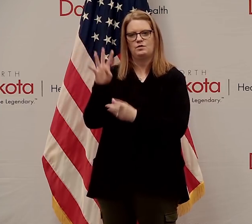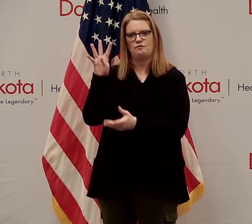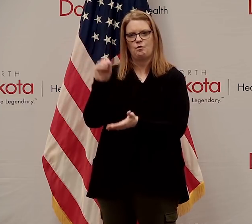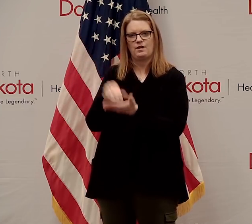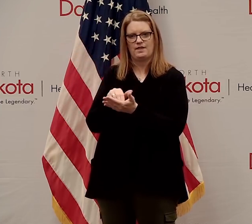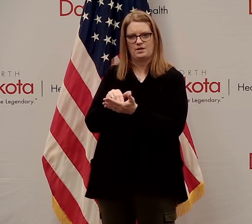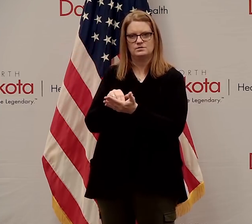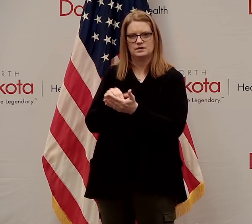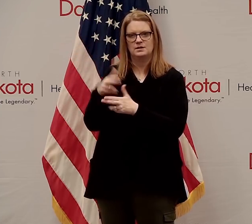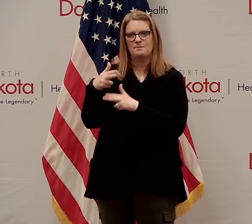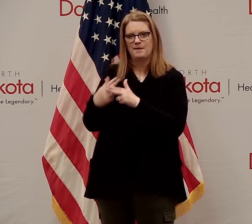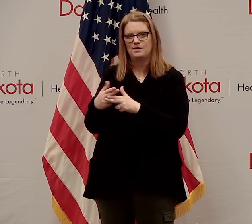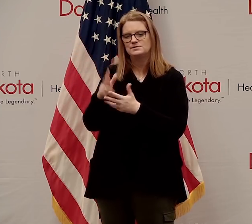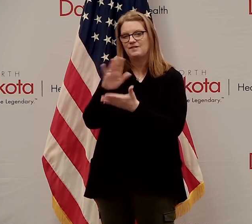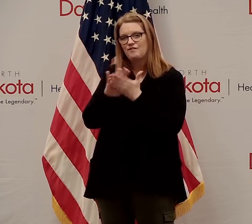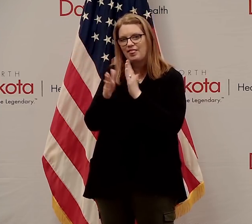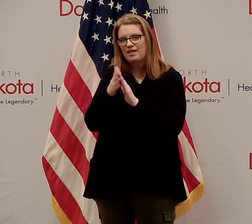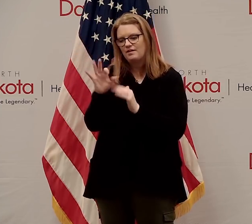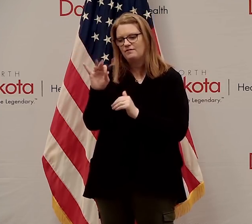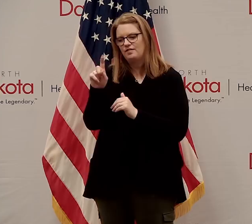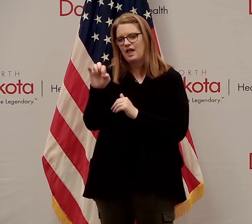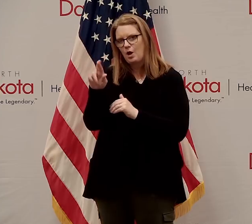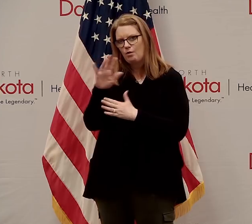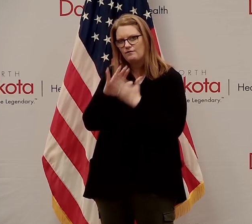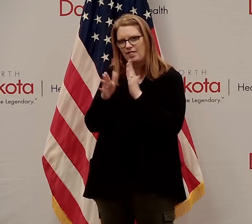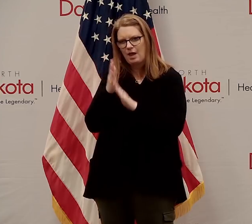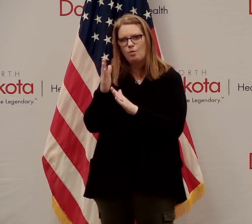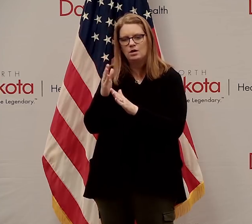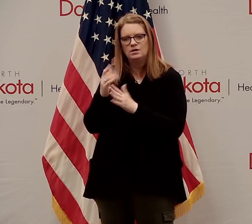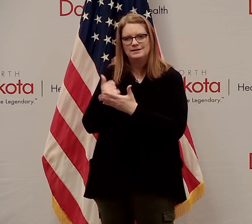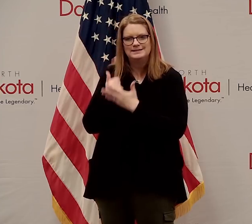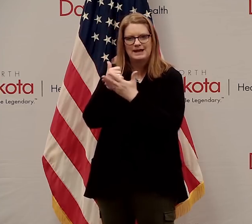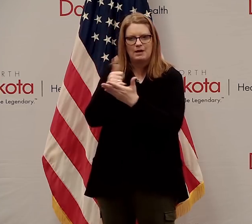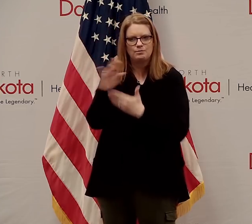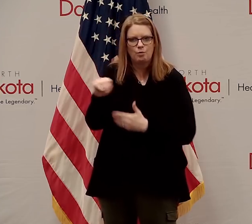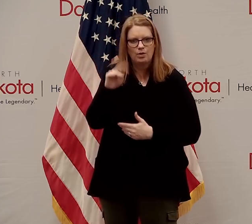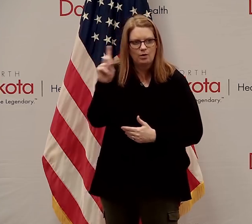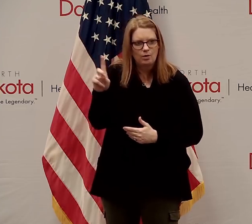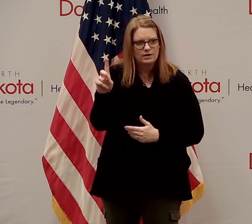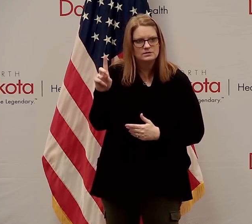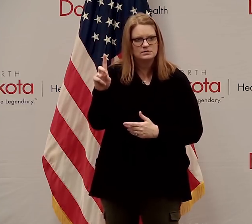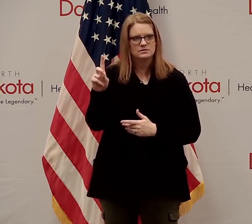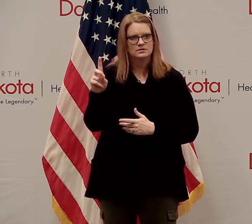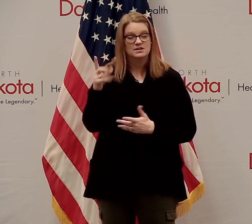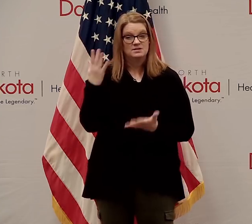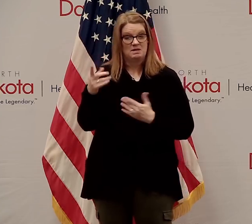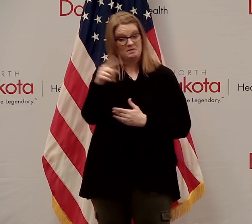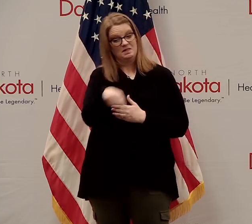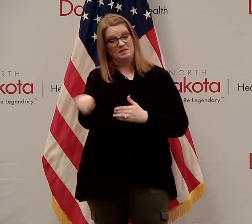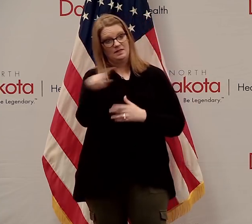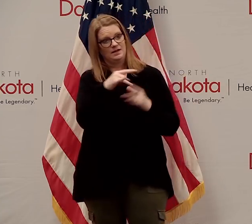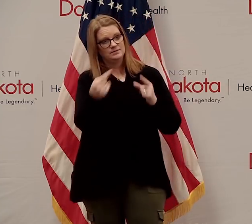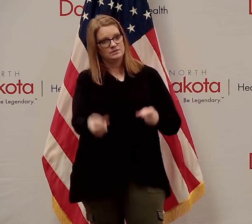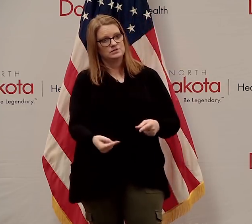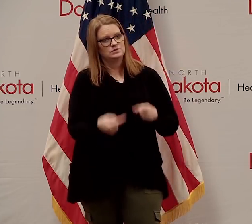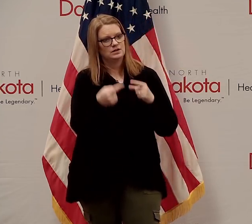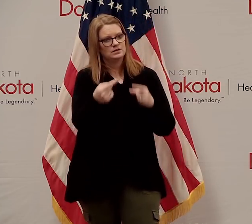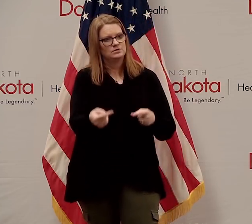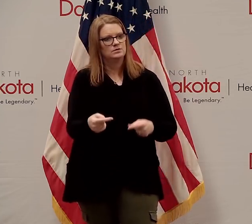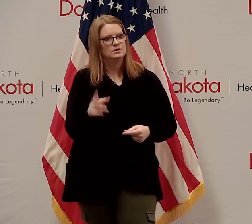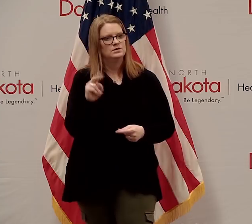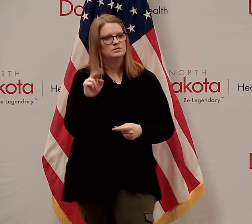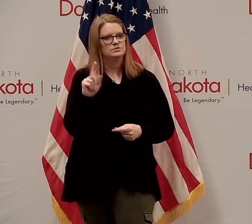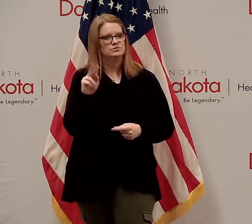40,000 pounds of flour to help support North Dakotans who may be struggling right now with nutritional